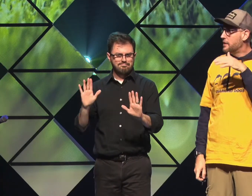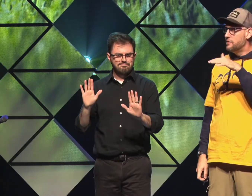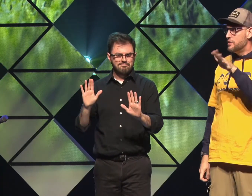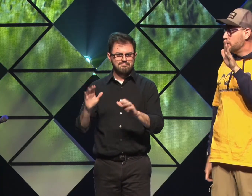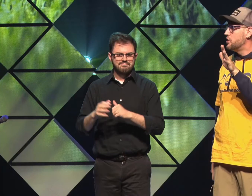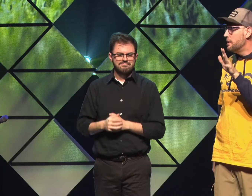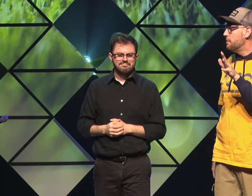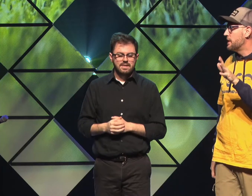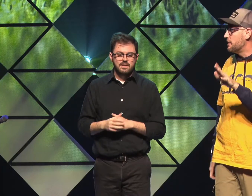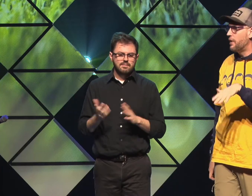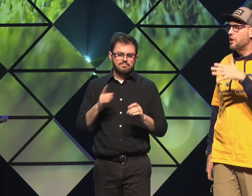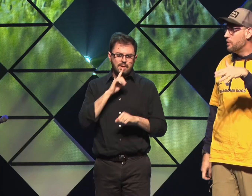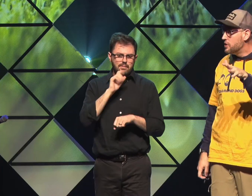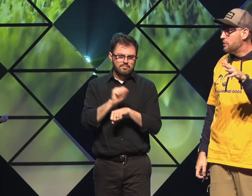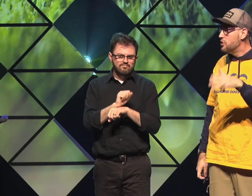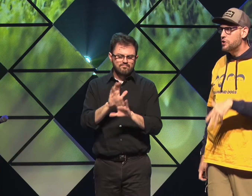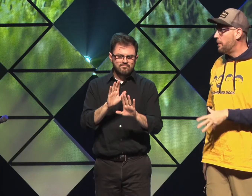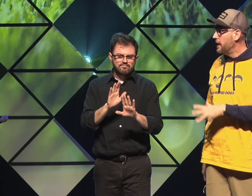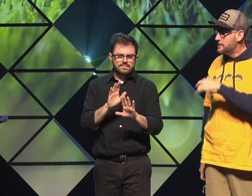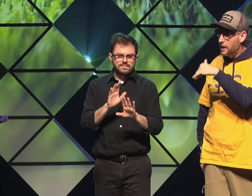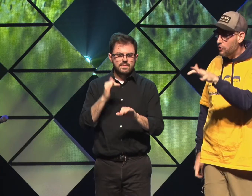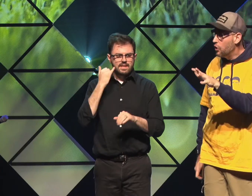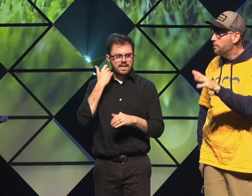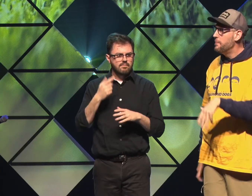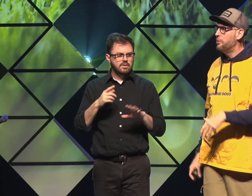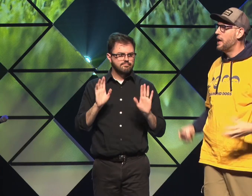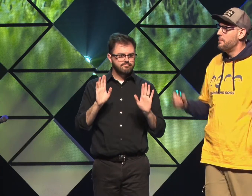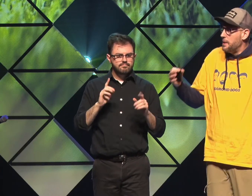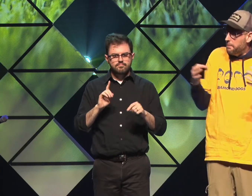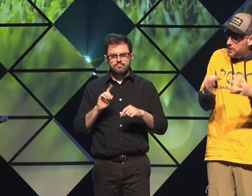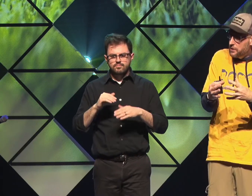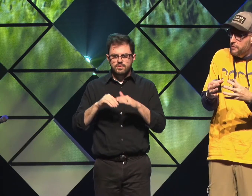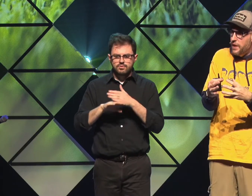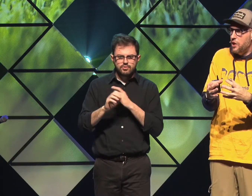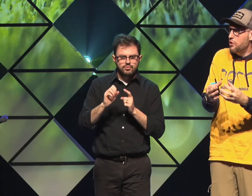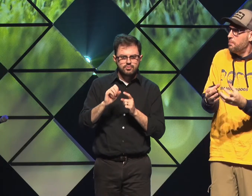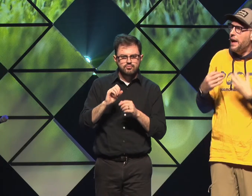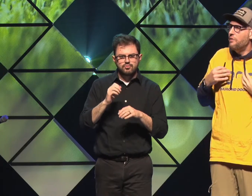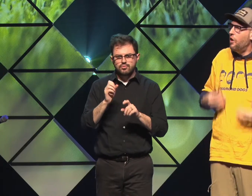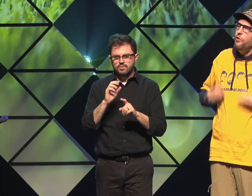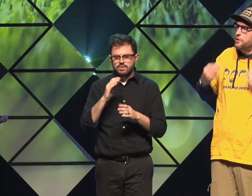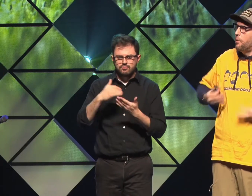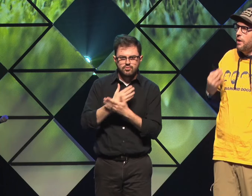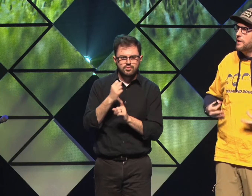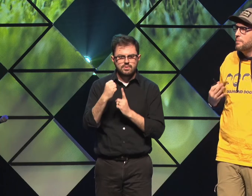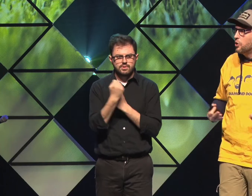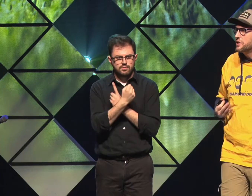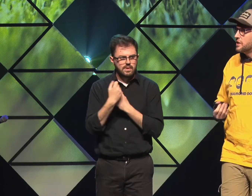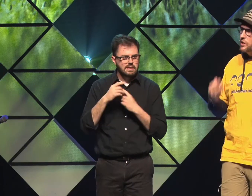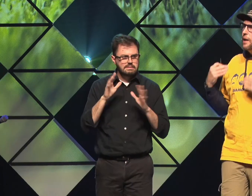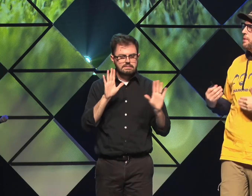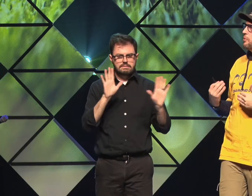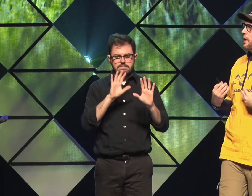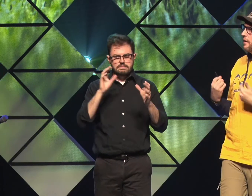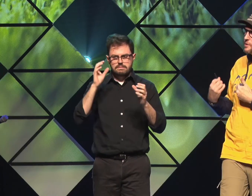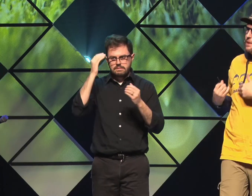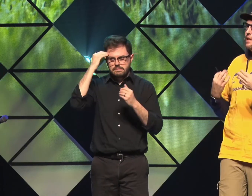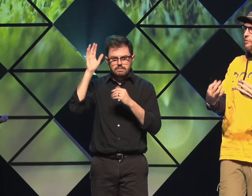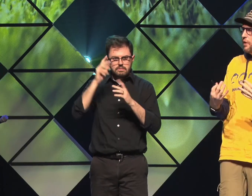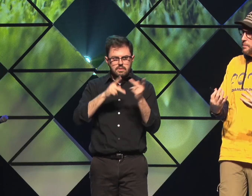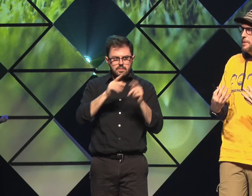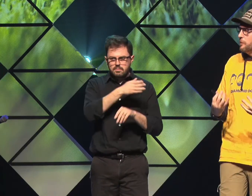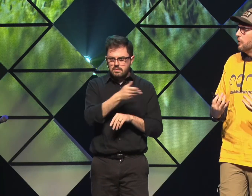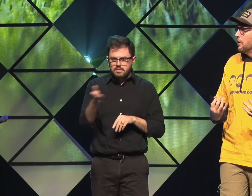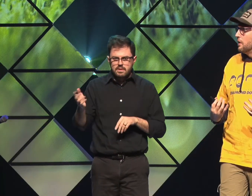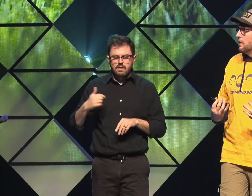But like, legitimately, if I go into a new space and I don't know people and I'm in the middle of that group, I have all those bodily emotions that a lot of people would have speaking